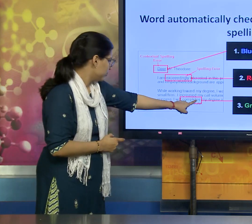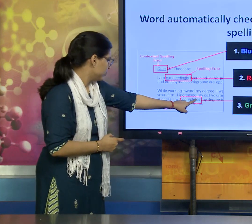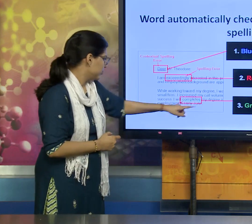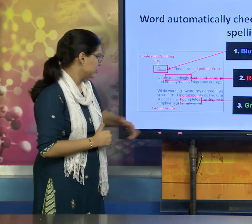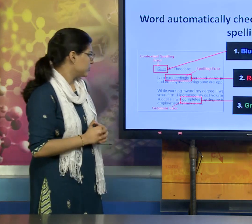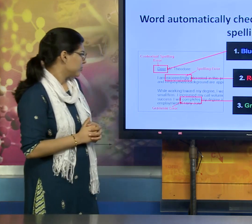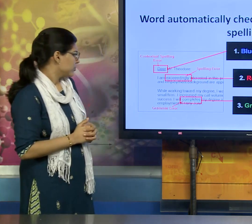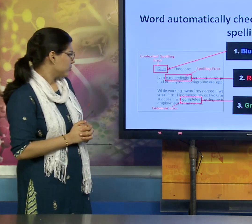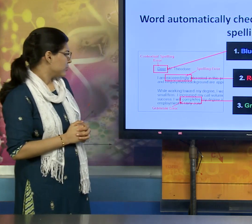green wavy line.